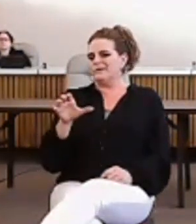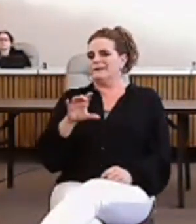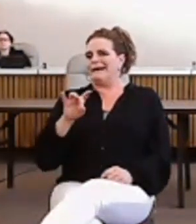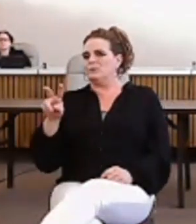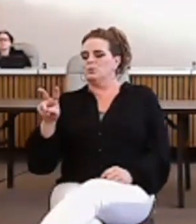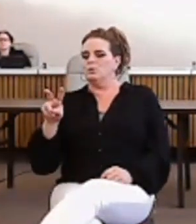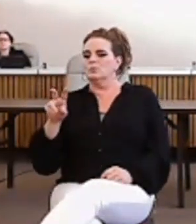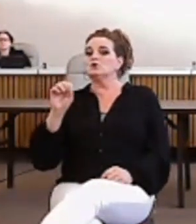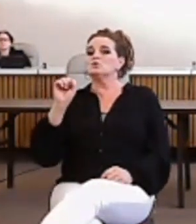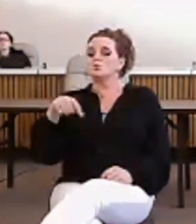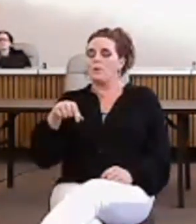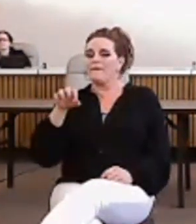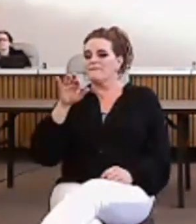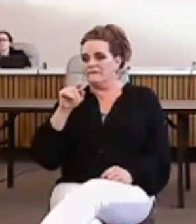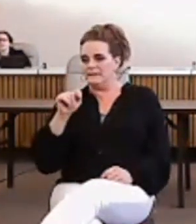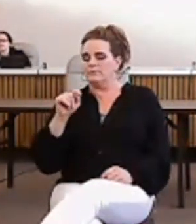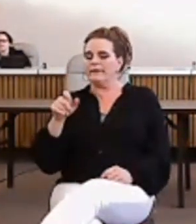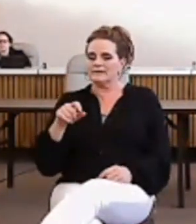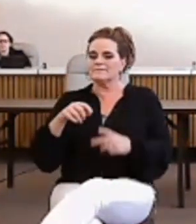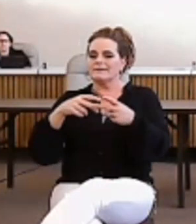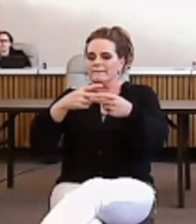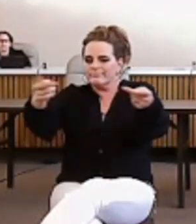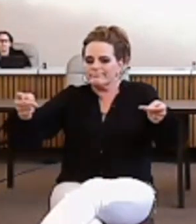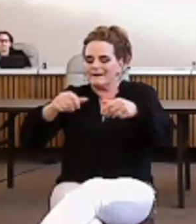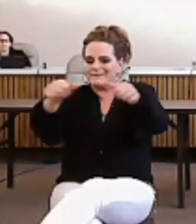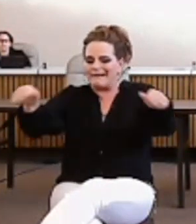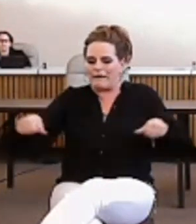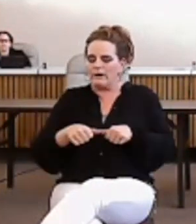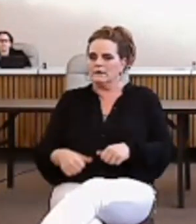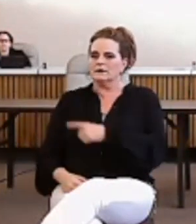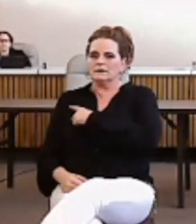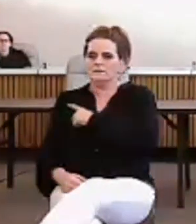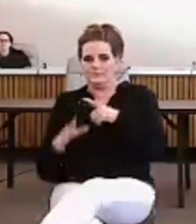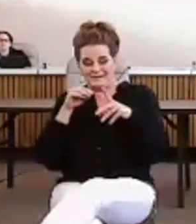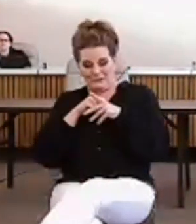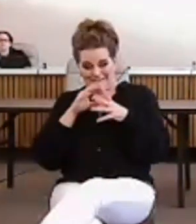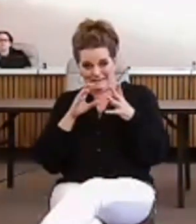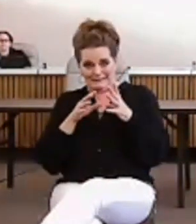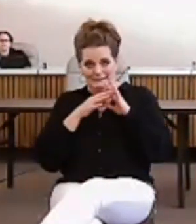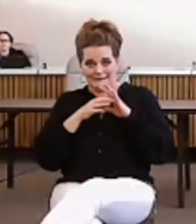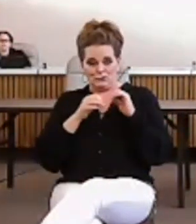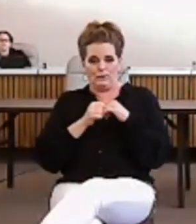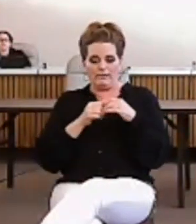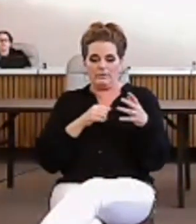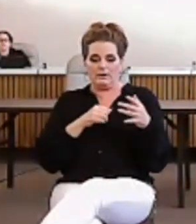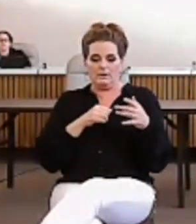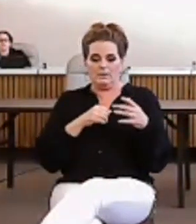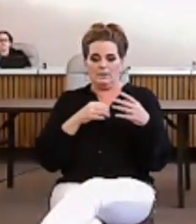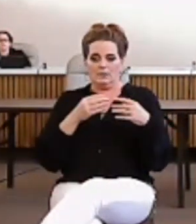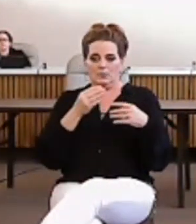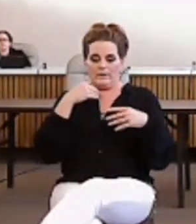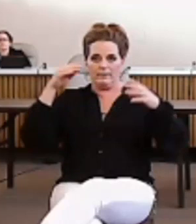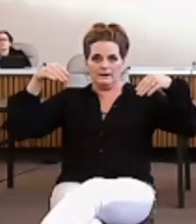that's the net area. And is there an internal connection with the grocery, the